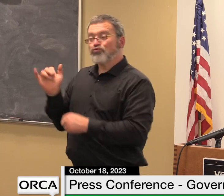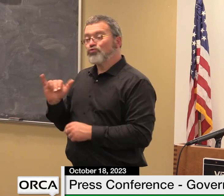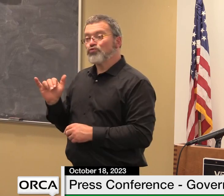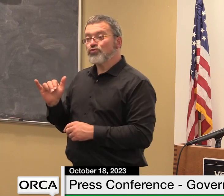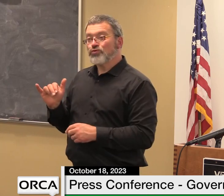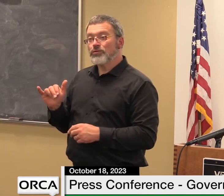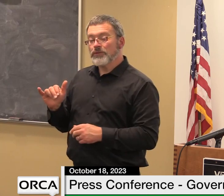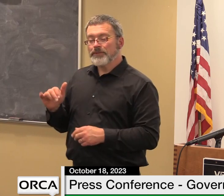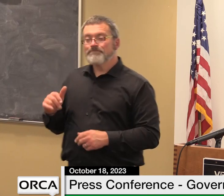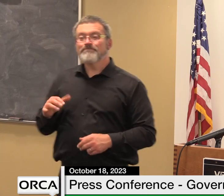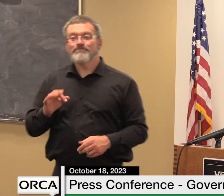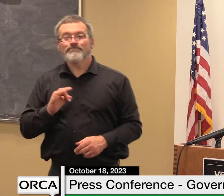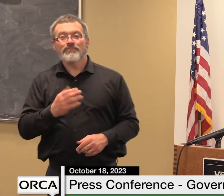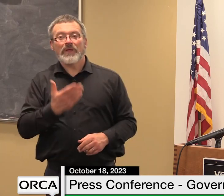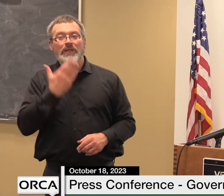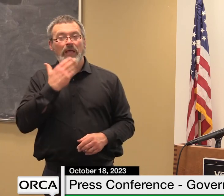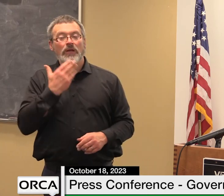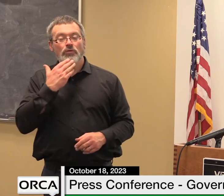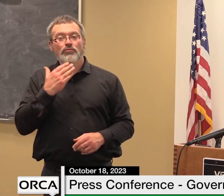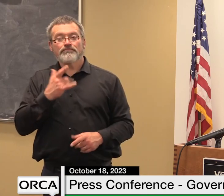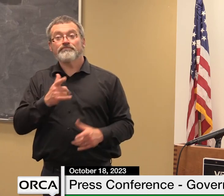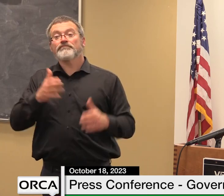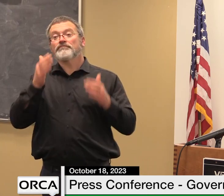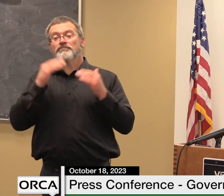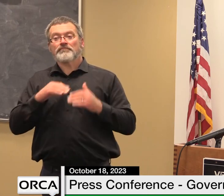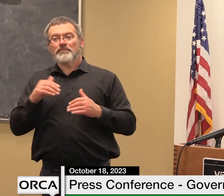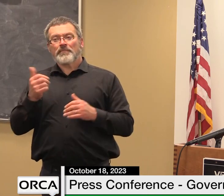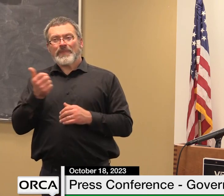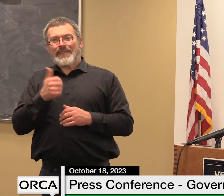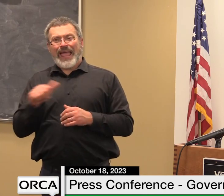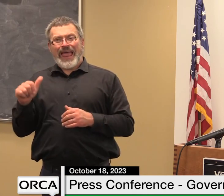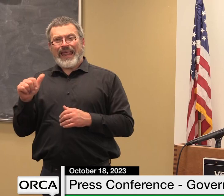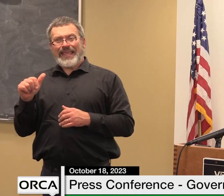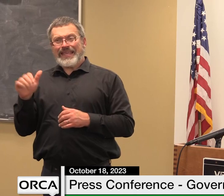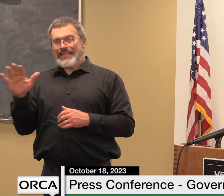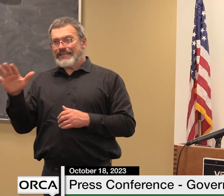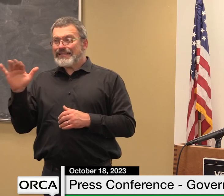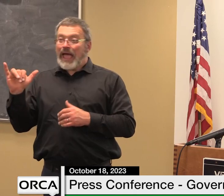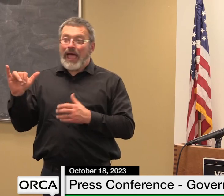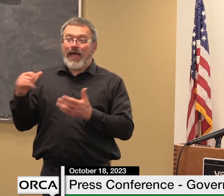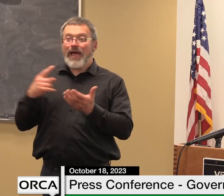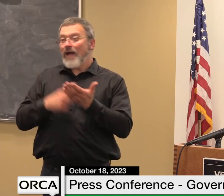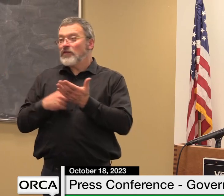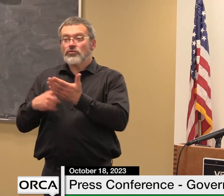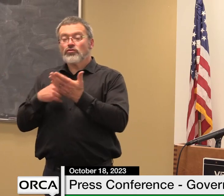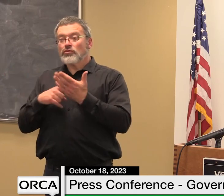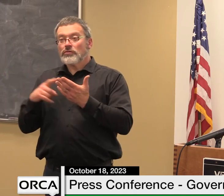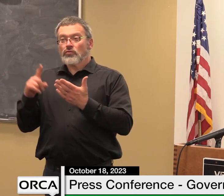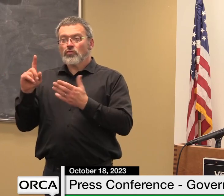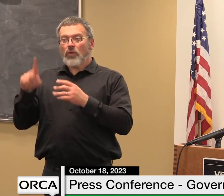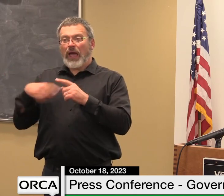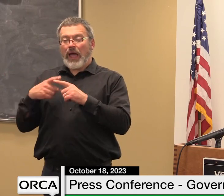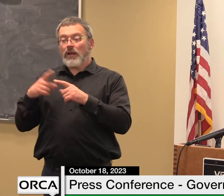Thank you. I mean, do we have any idea why that practice is happening? I mean, I have noticed it does seem the courts are